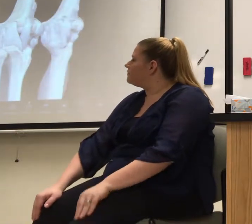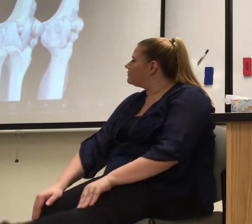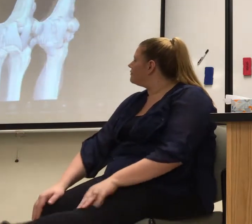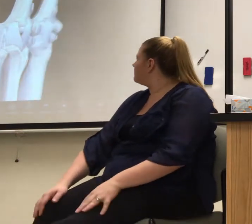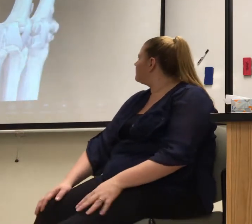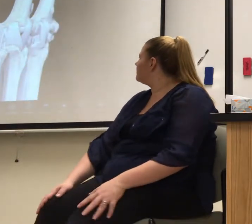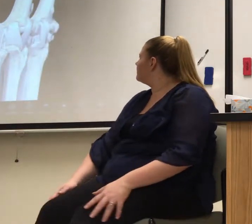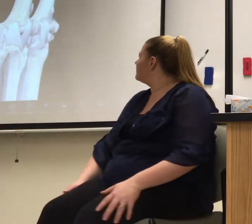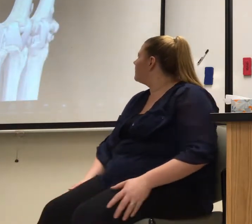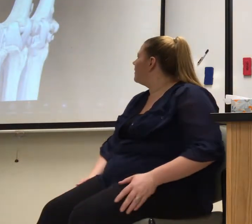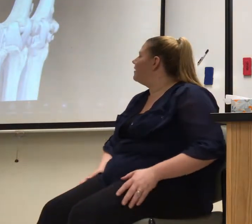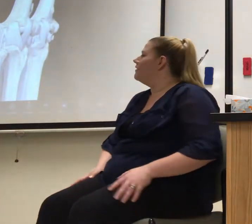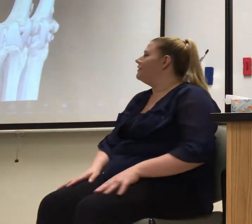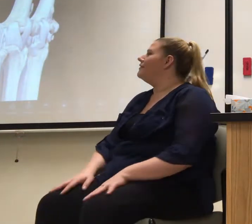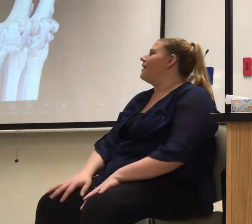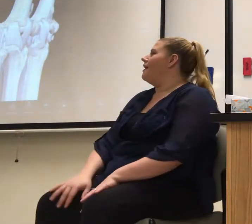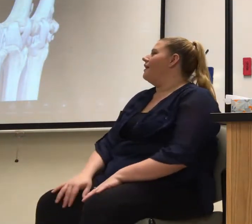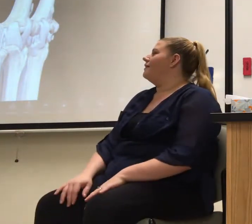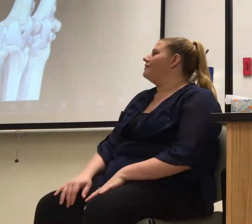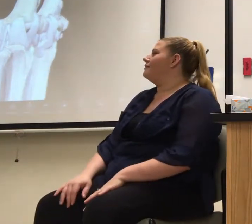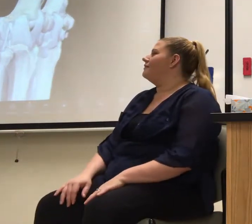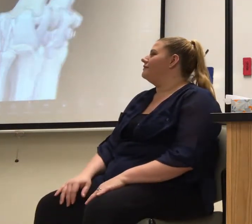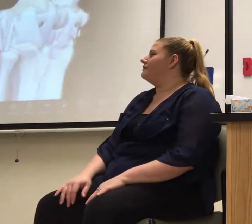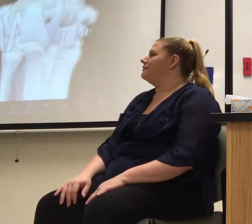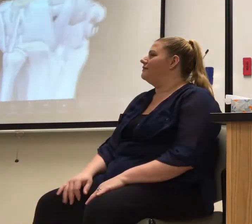Put the patella back in there.